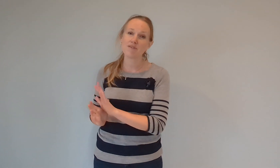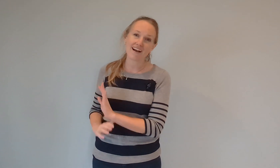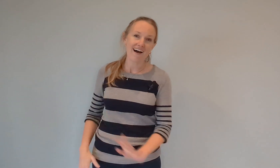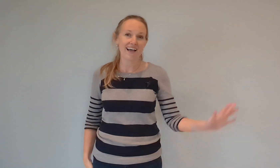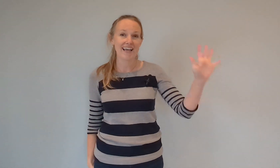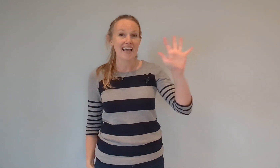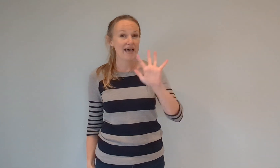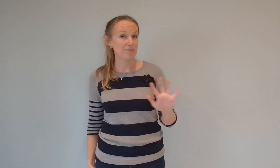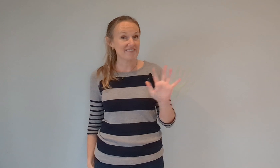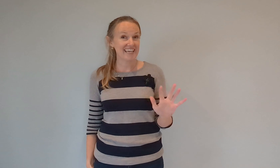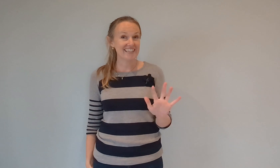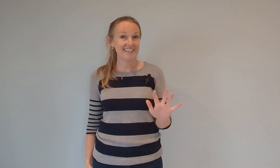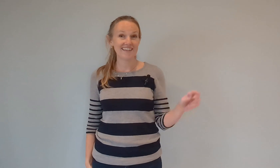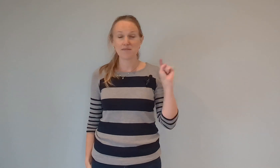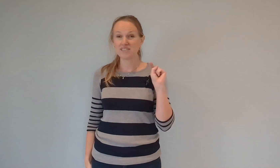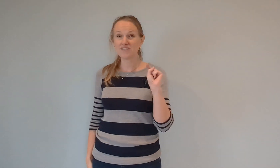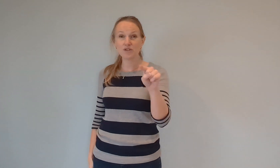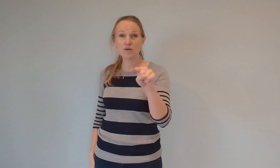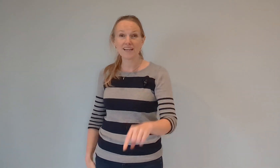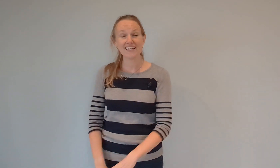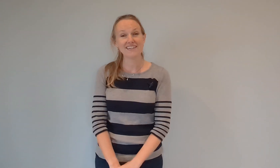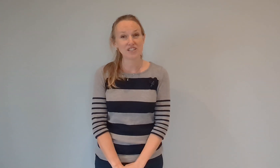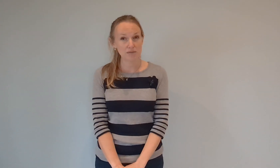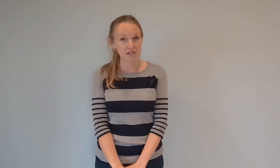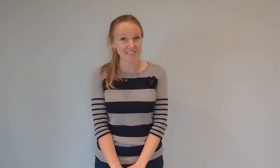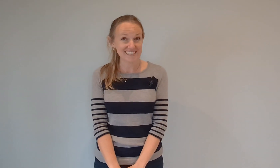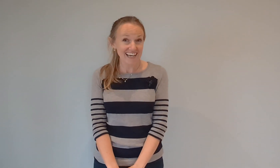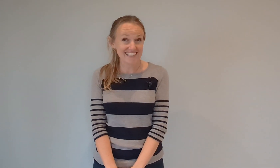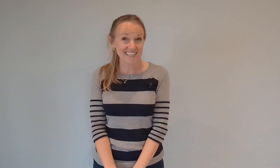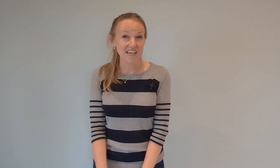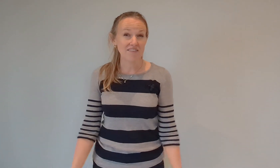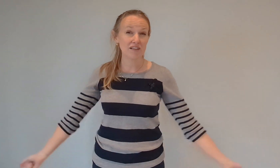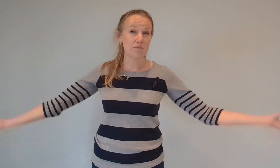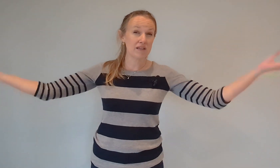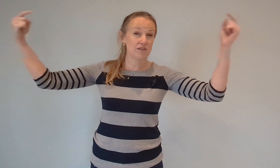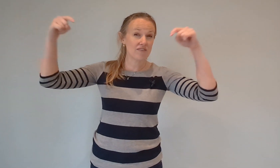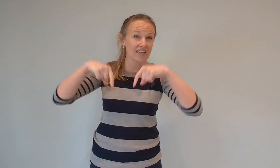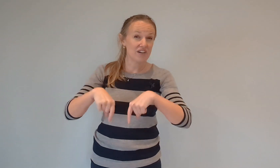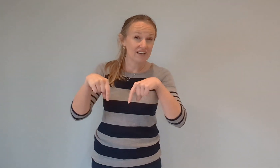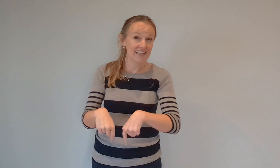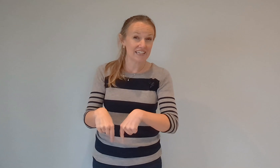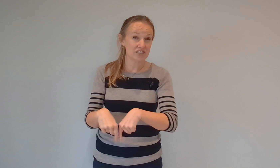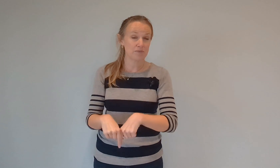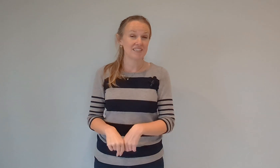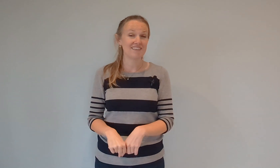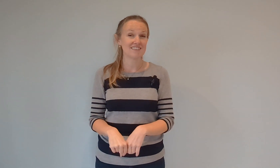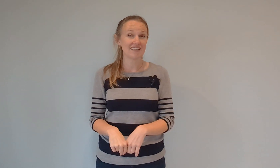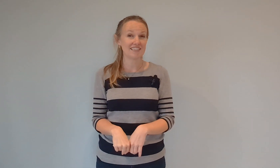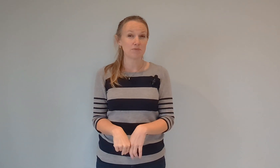that I am left-handed. That means if you are right-handed, you're going to mirror my signs. If you look below the video in the description, there's a link to print